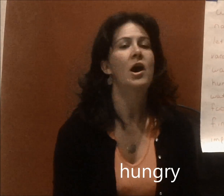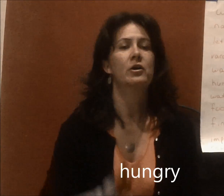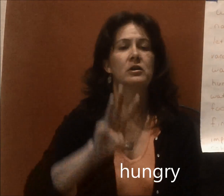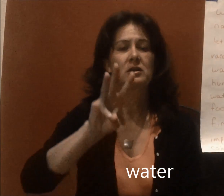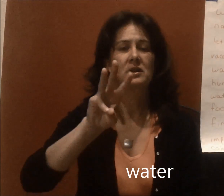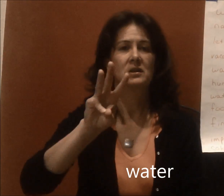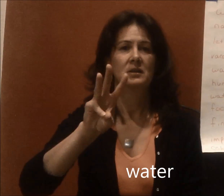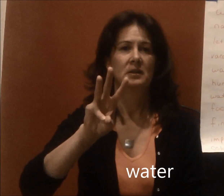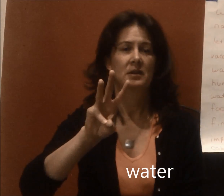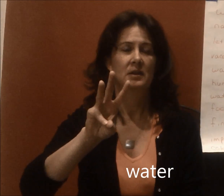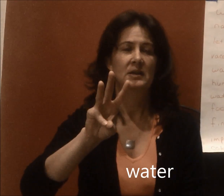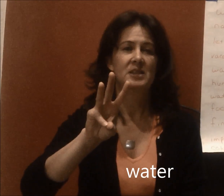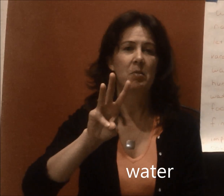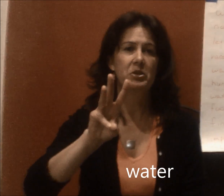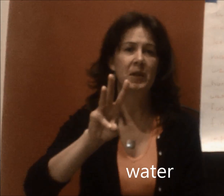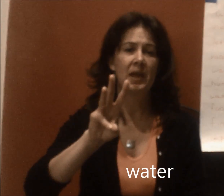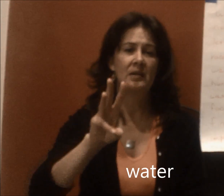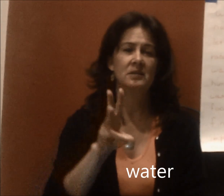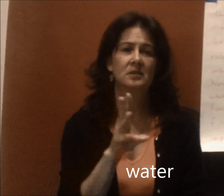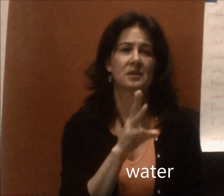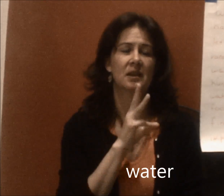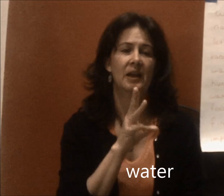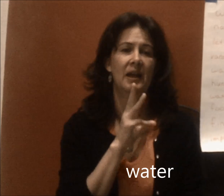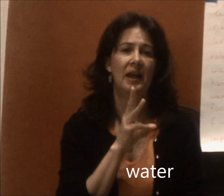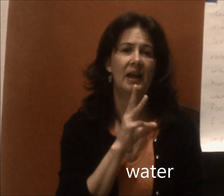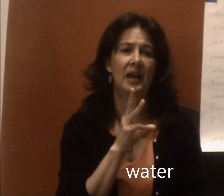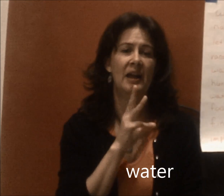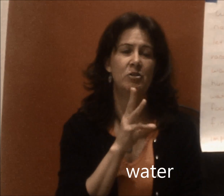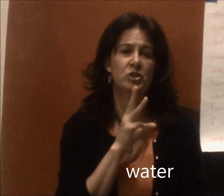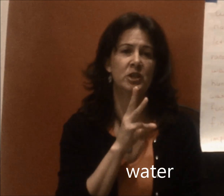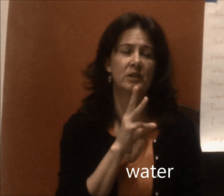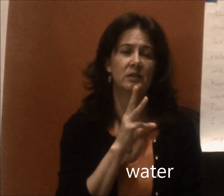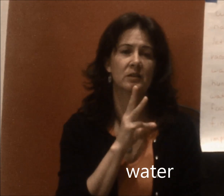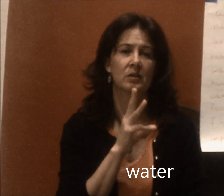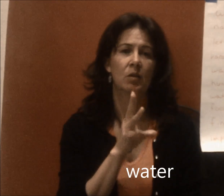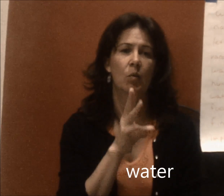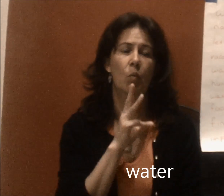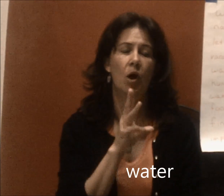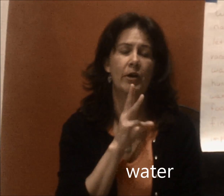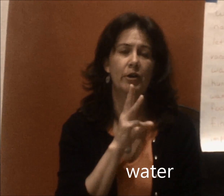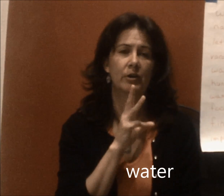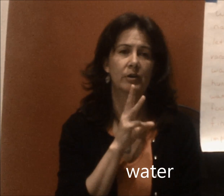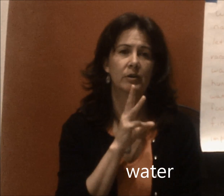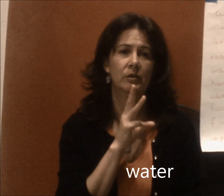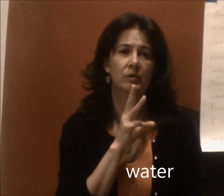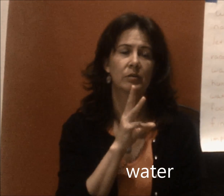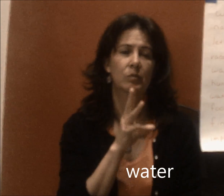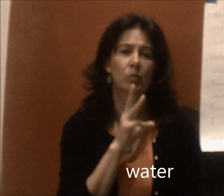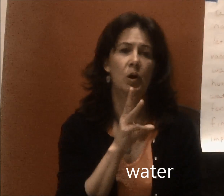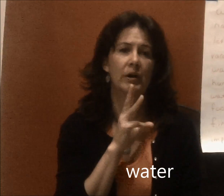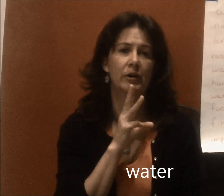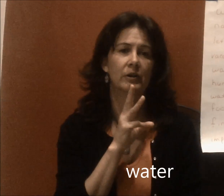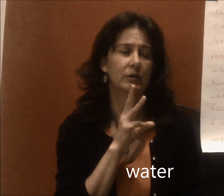Water. W hand at your chin. Water. Water.